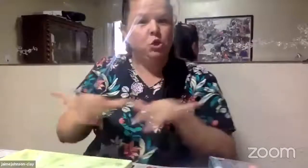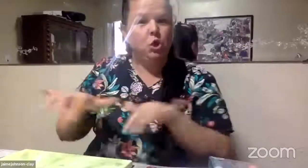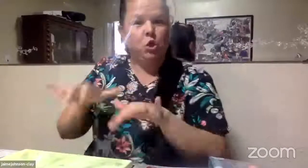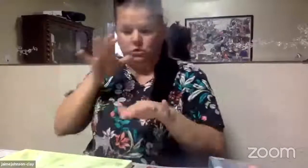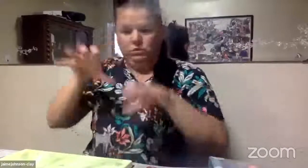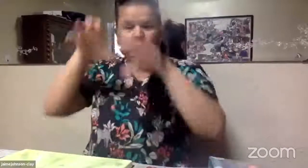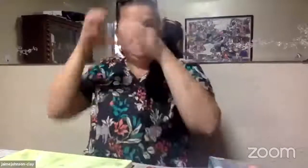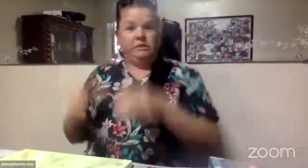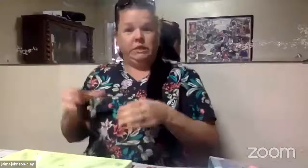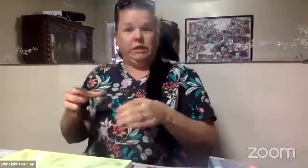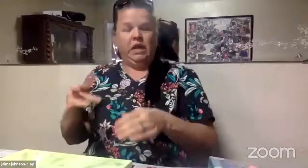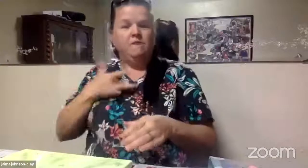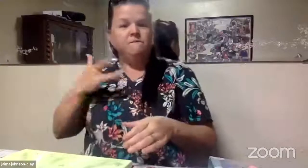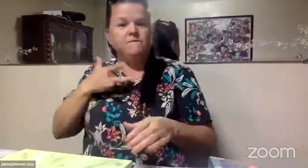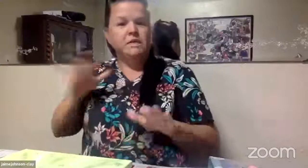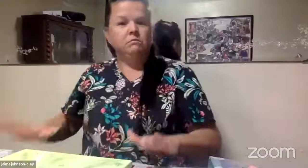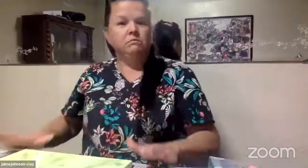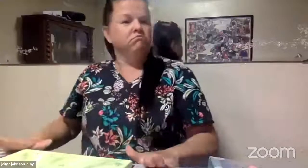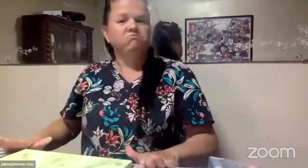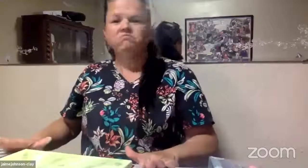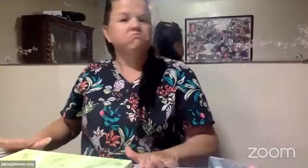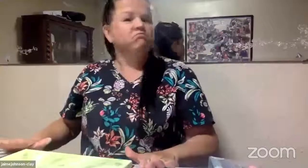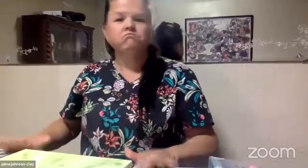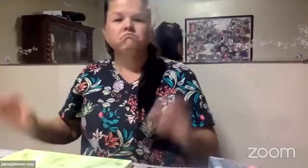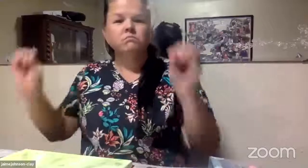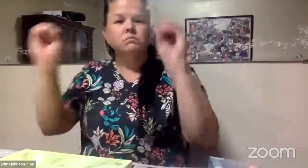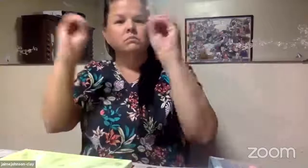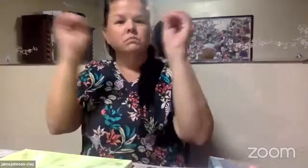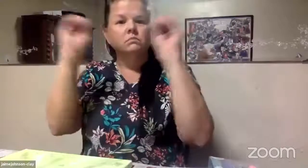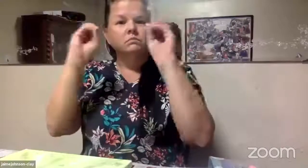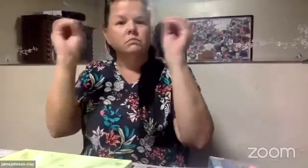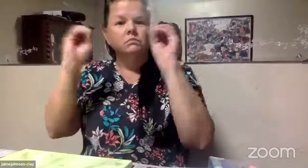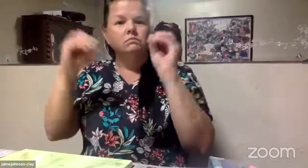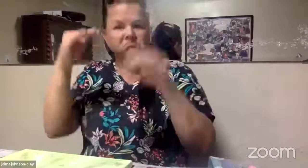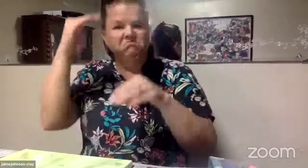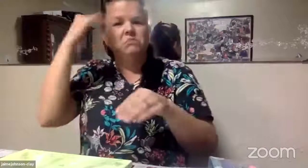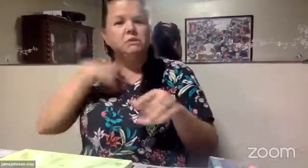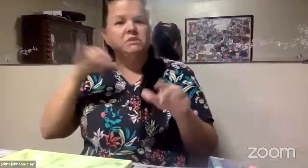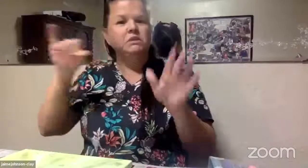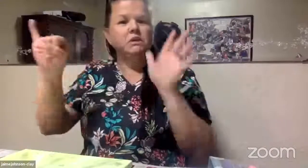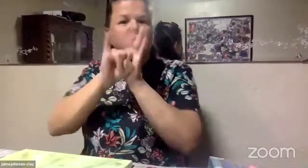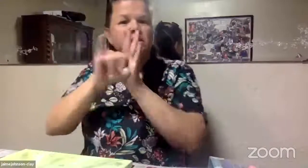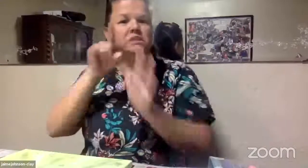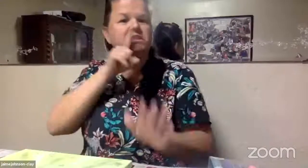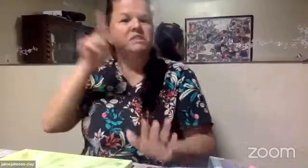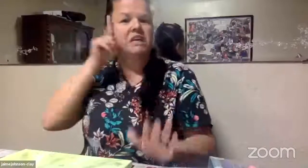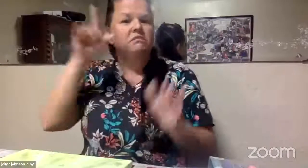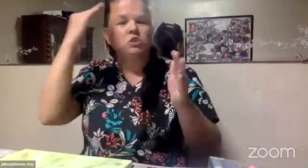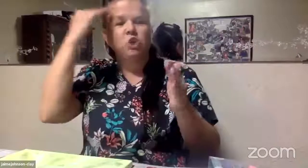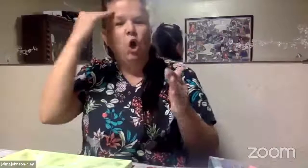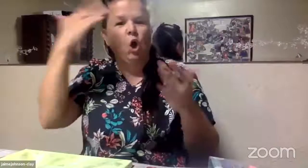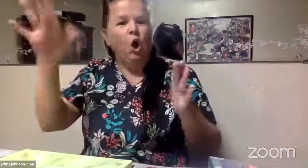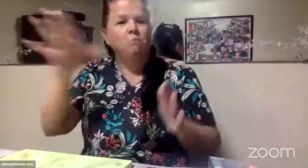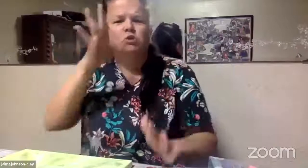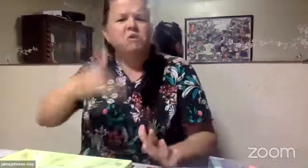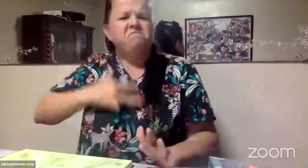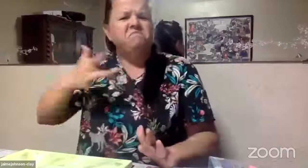And at the age of 6 months, she sat me down on the piano. I did not react at all. And then that's where they found out that I was